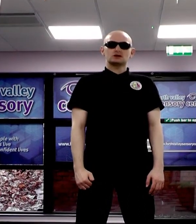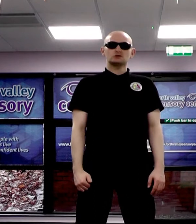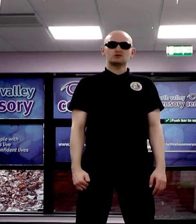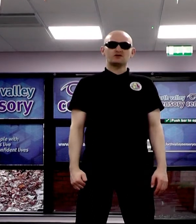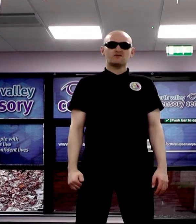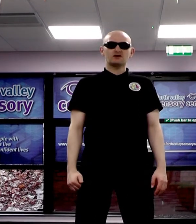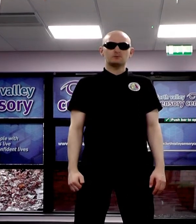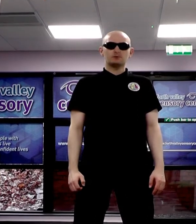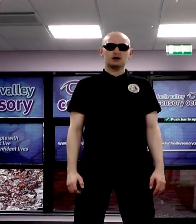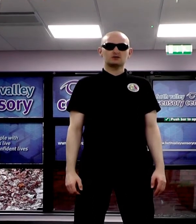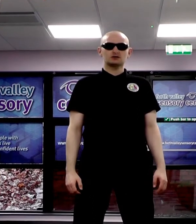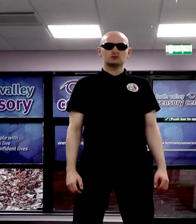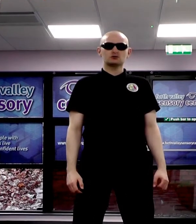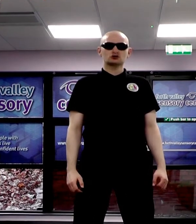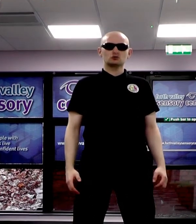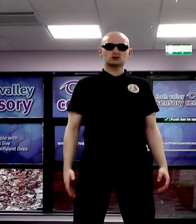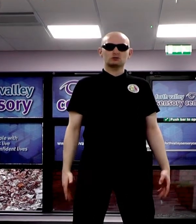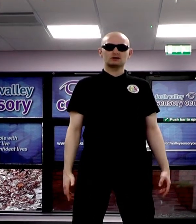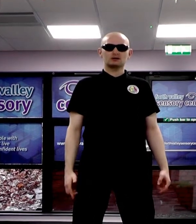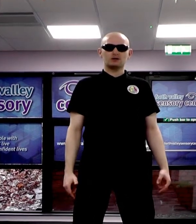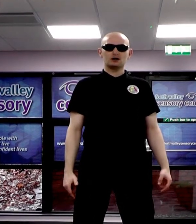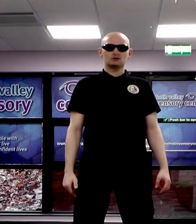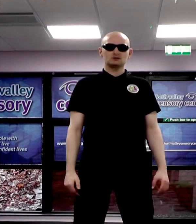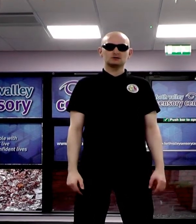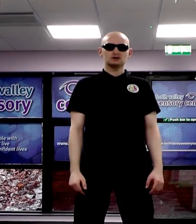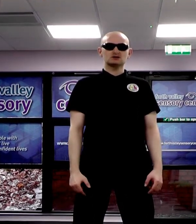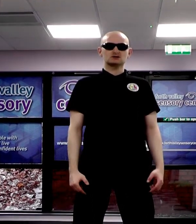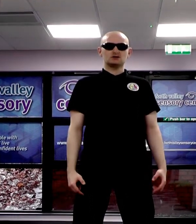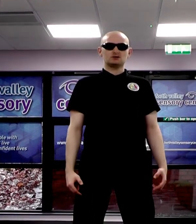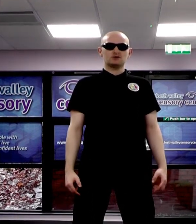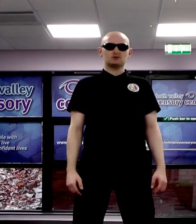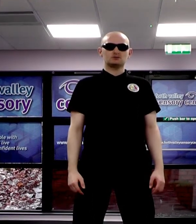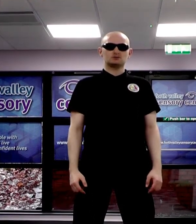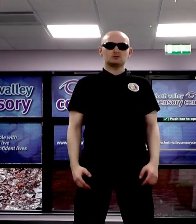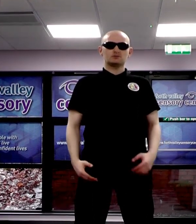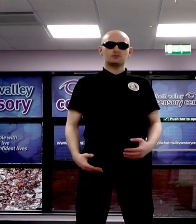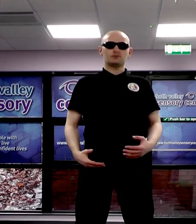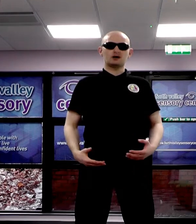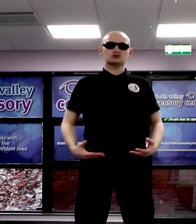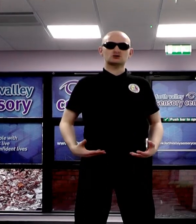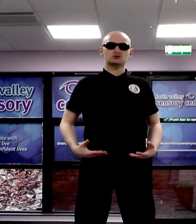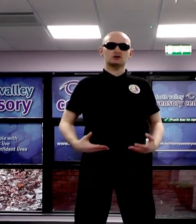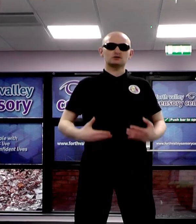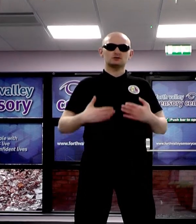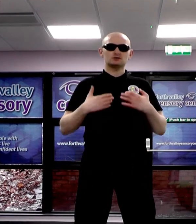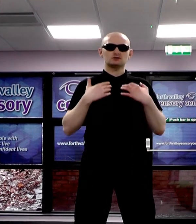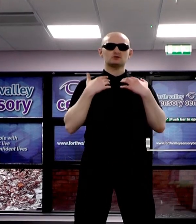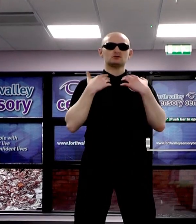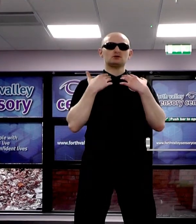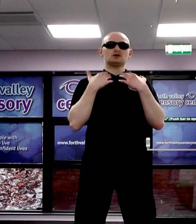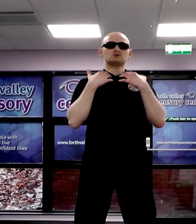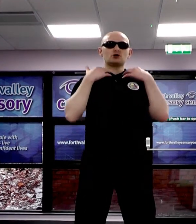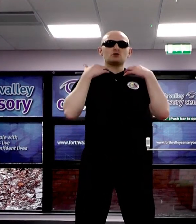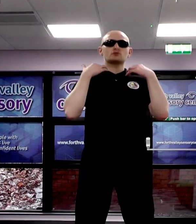standing with your feet parallel, shoulder width apart, knees slightly bent, back straight, head